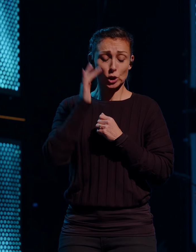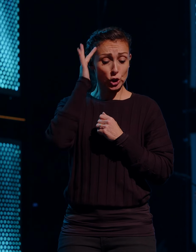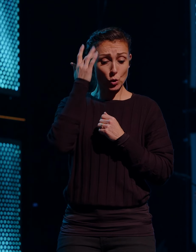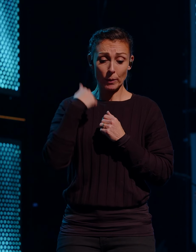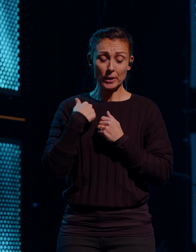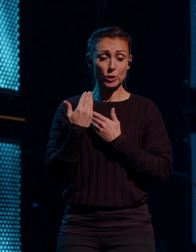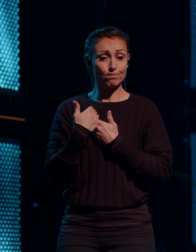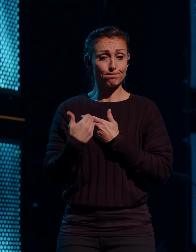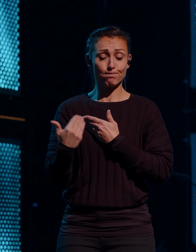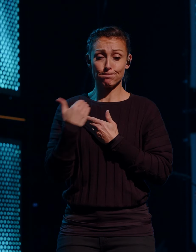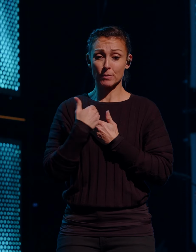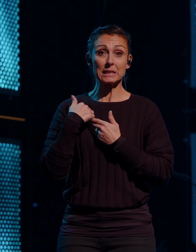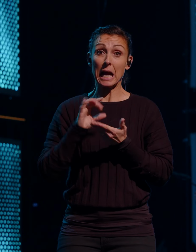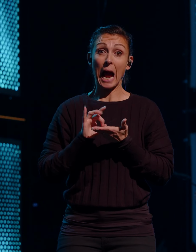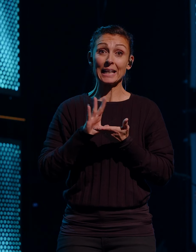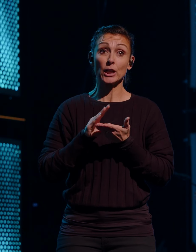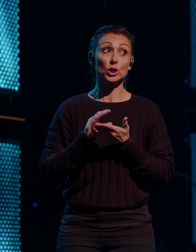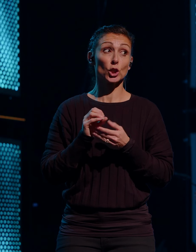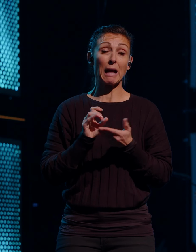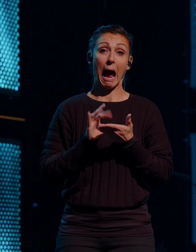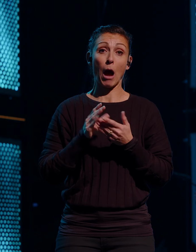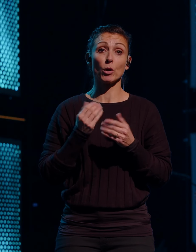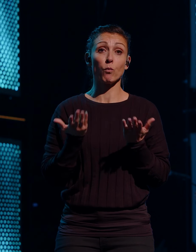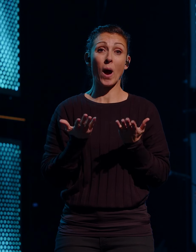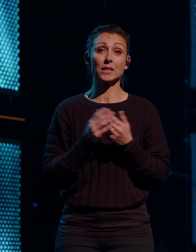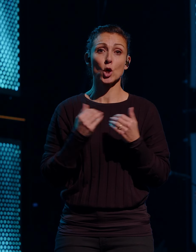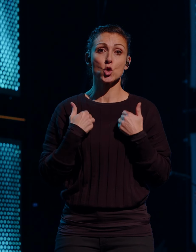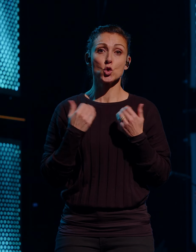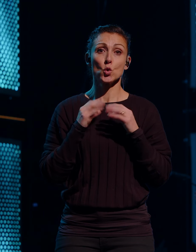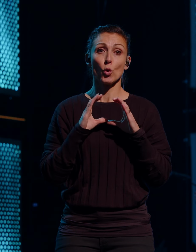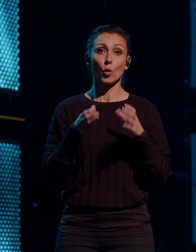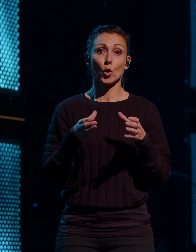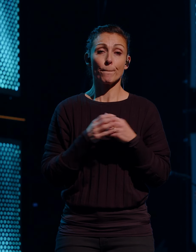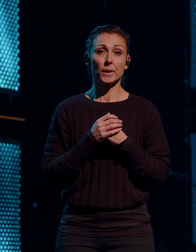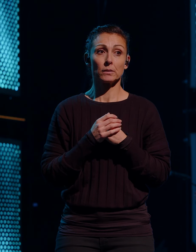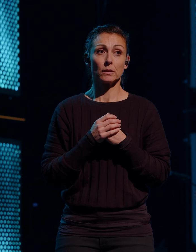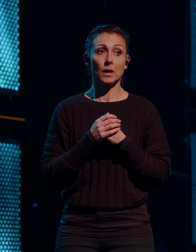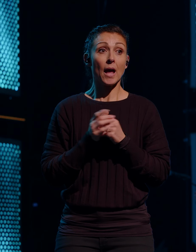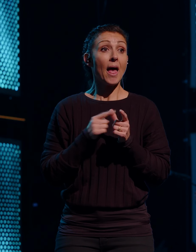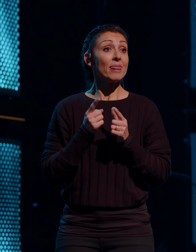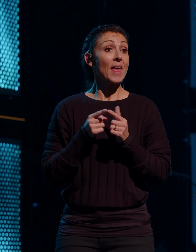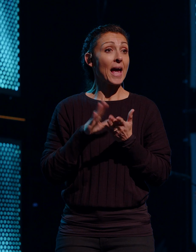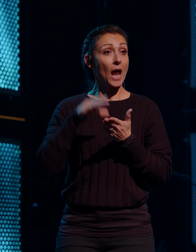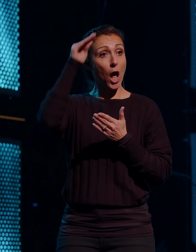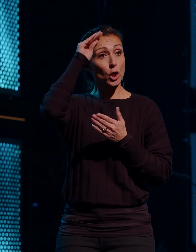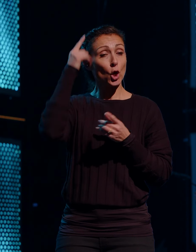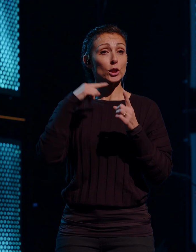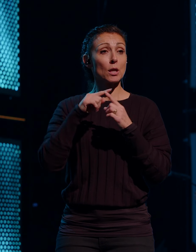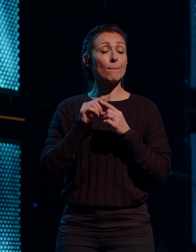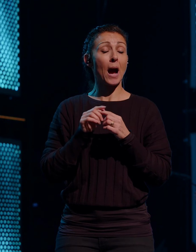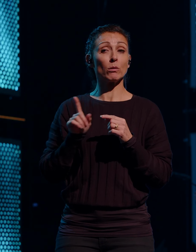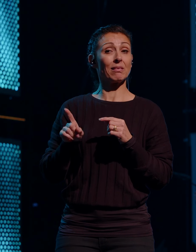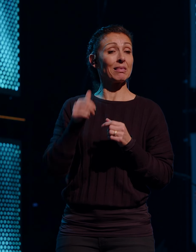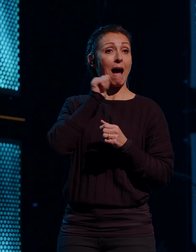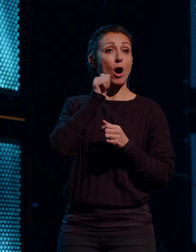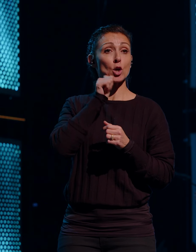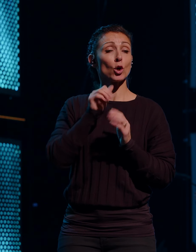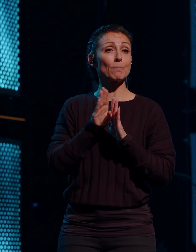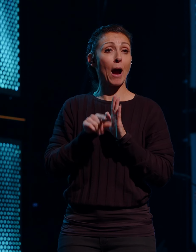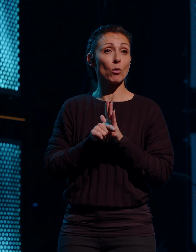me. She bugged me. And over time, I actually heard her story. And when I heard her story,